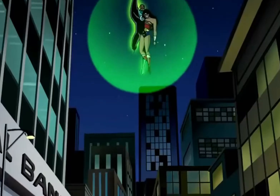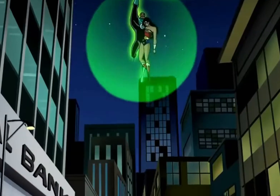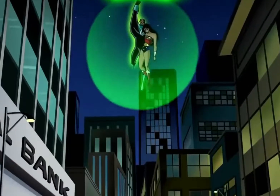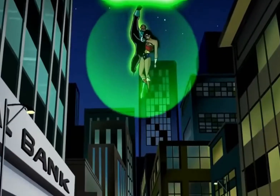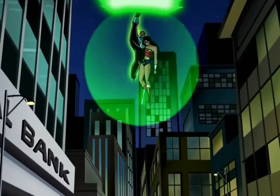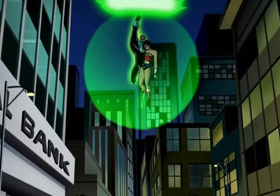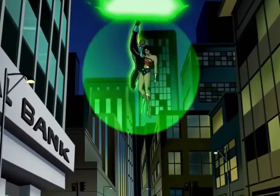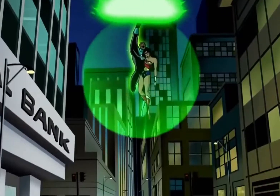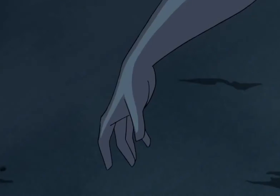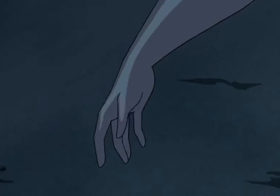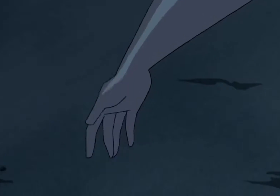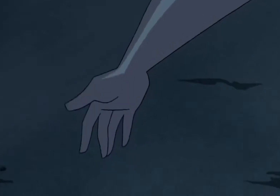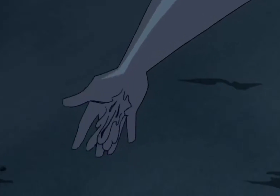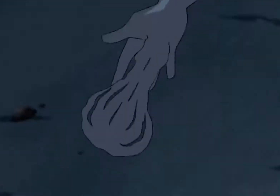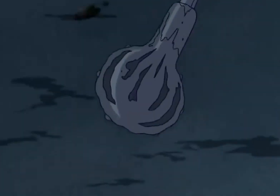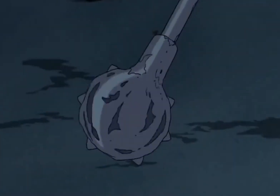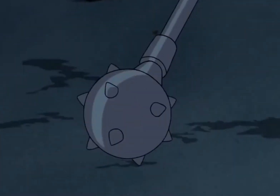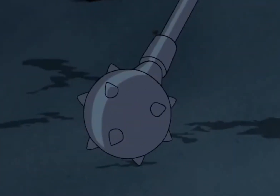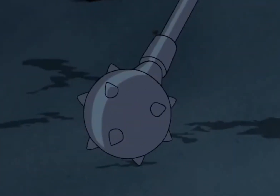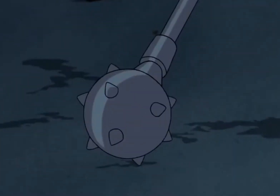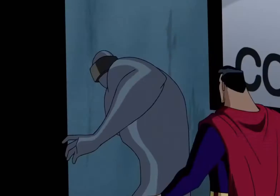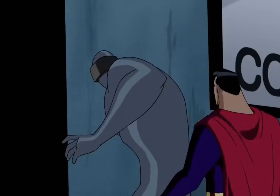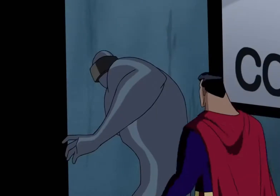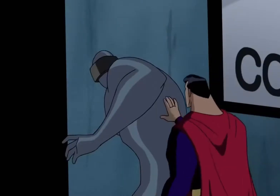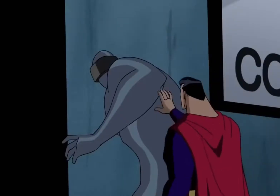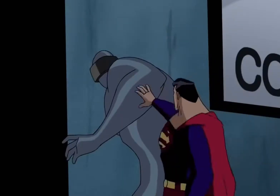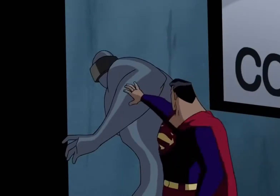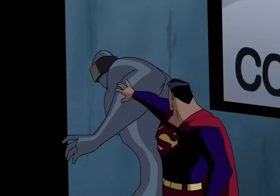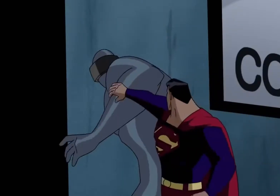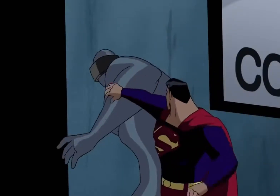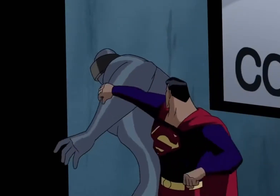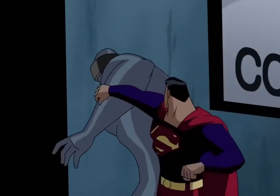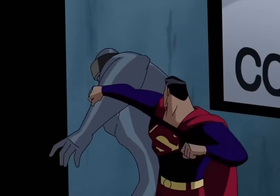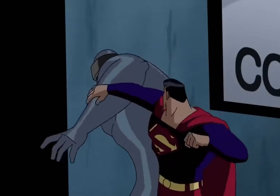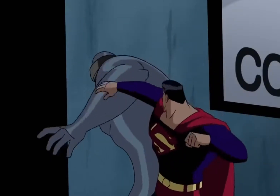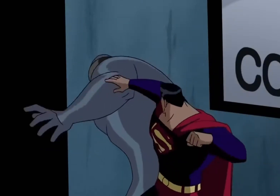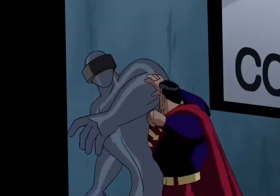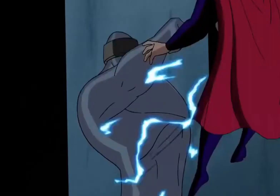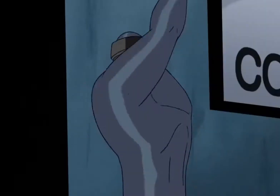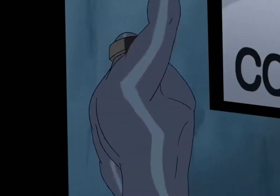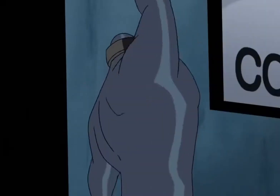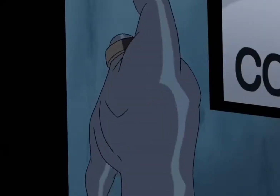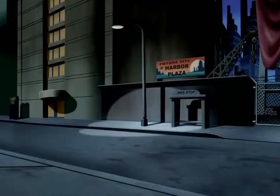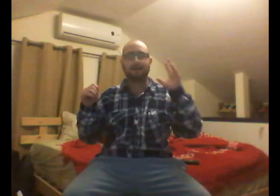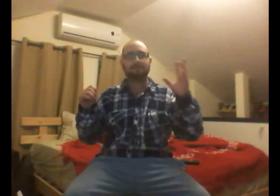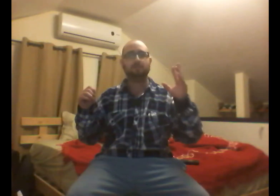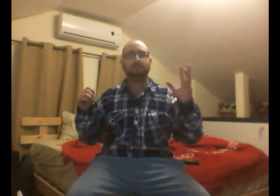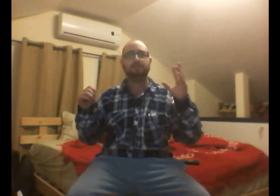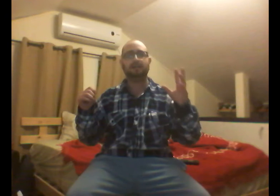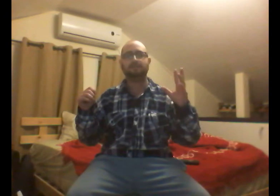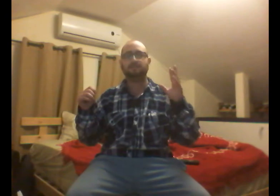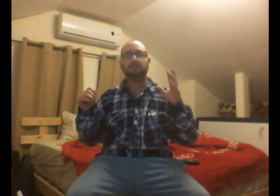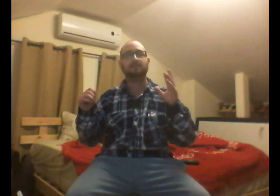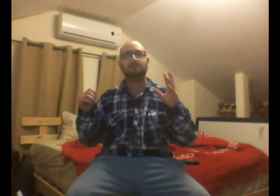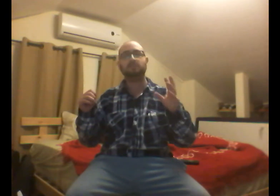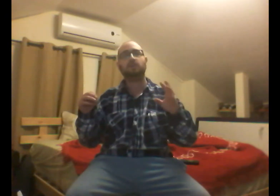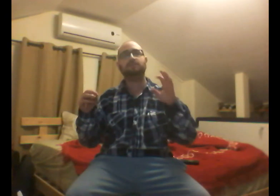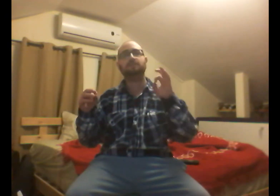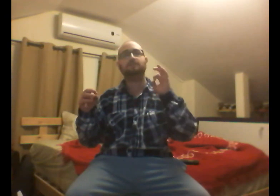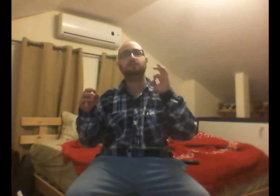dream come true. It was amazing, like the Amazo. So yeah, I just absolutely loved seeing the Amazo. I think the Amazo